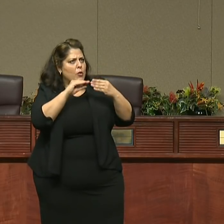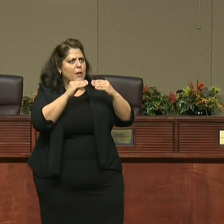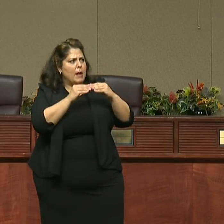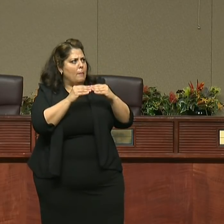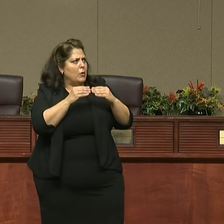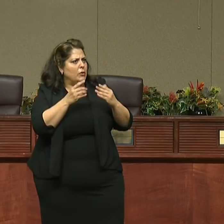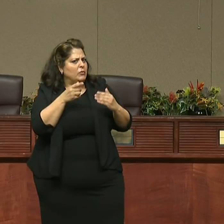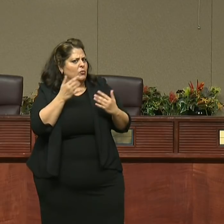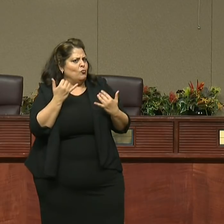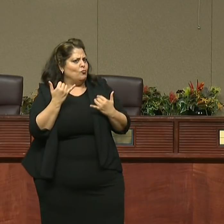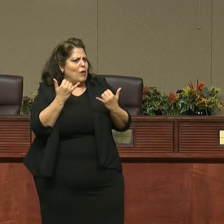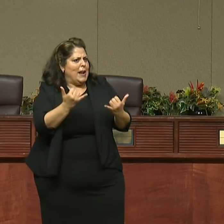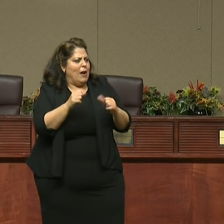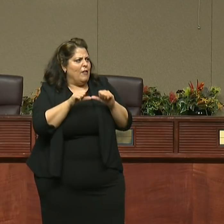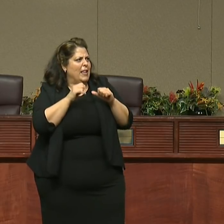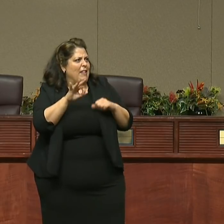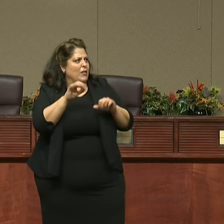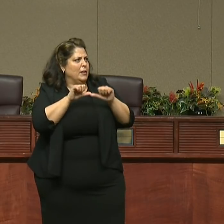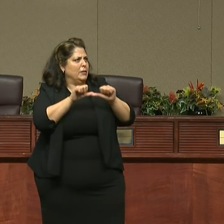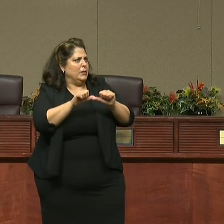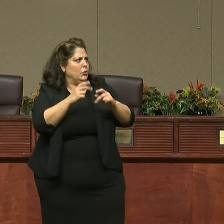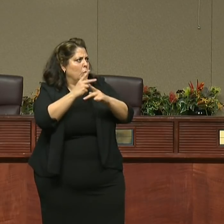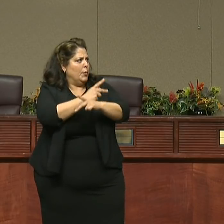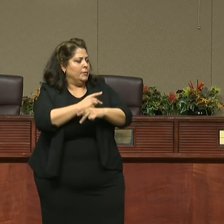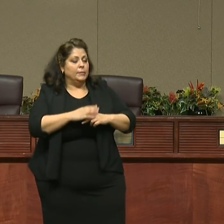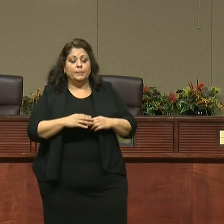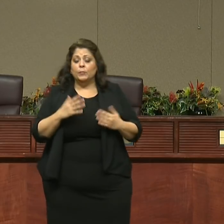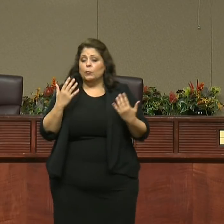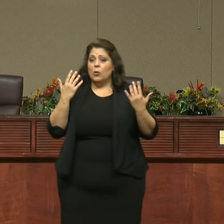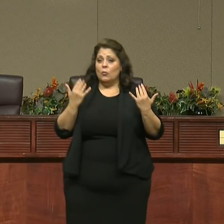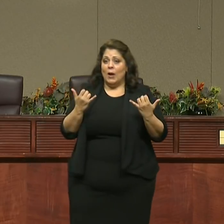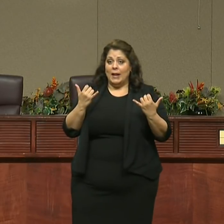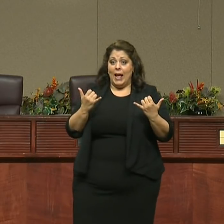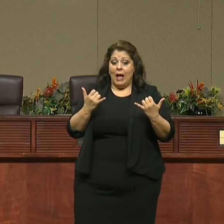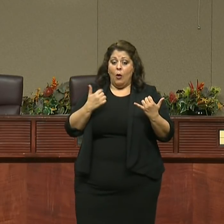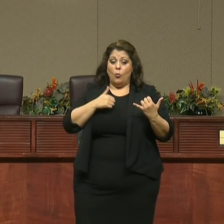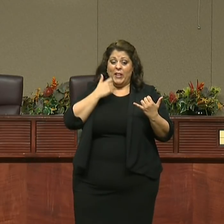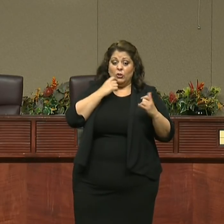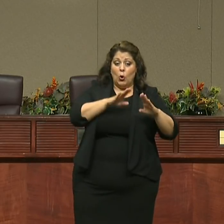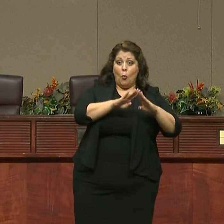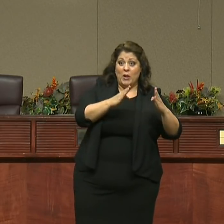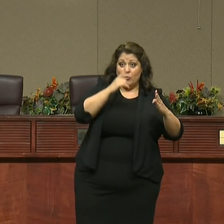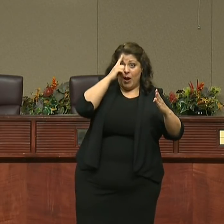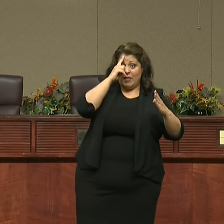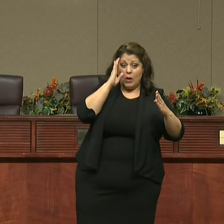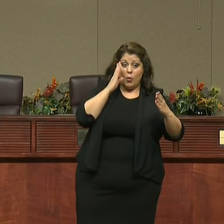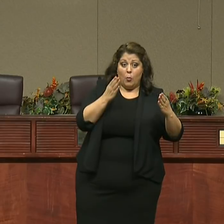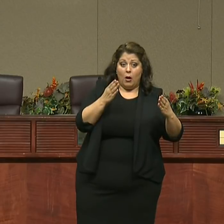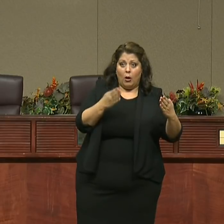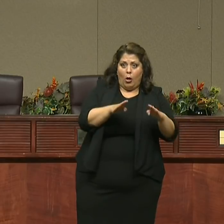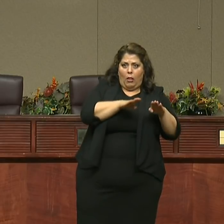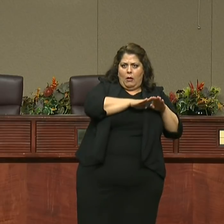we're at the point yet to roll back the reopening, but if we get there,